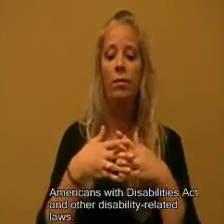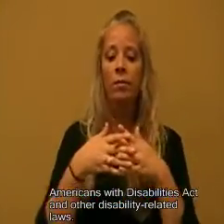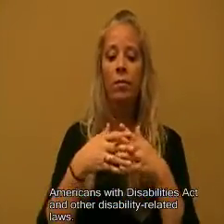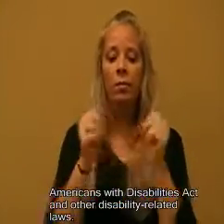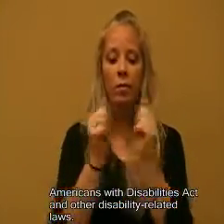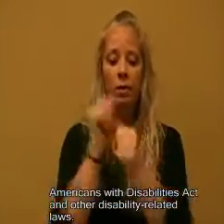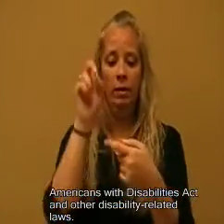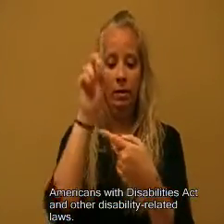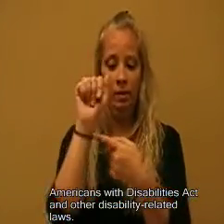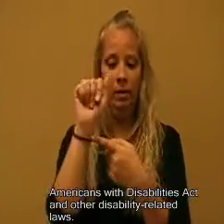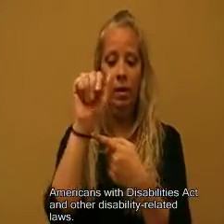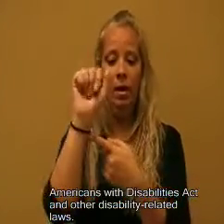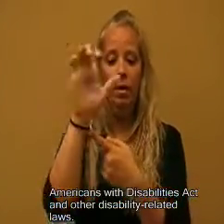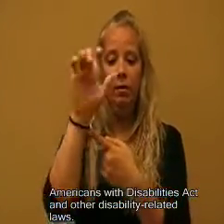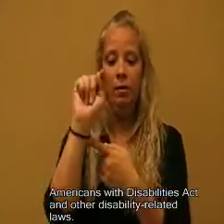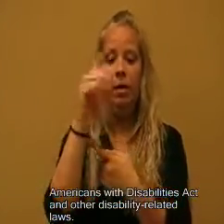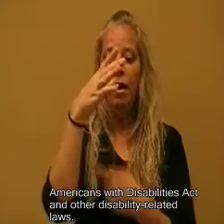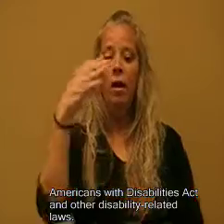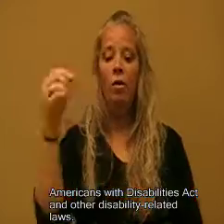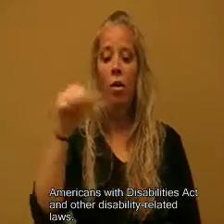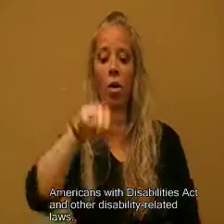and other disability-related laws.